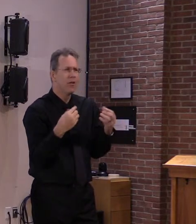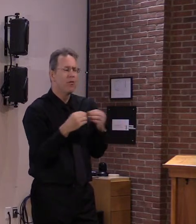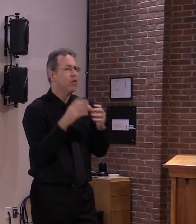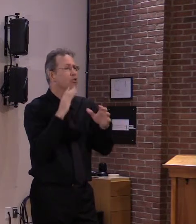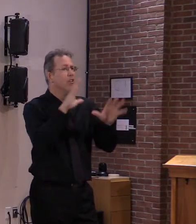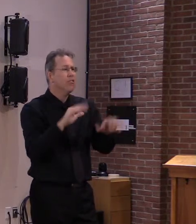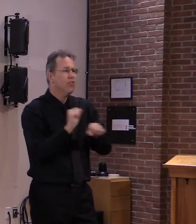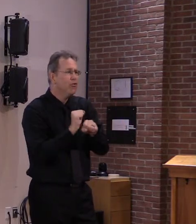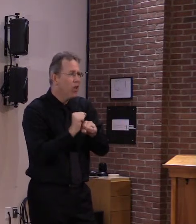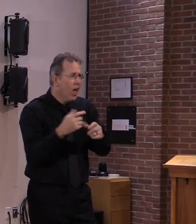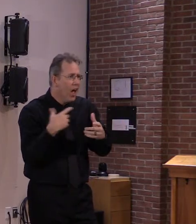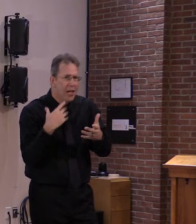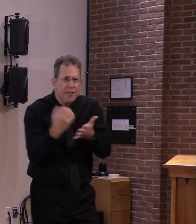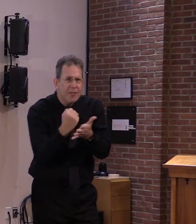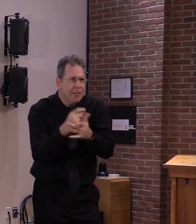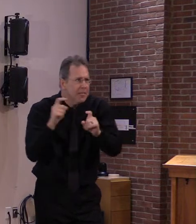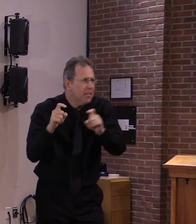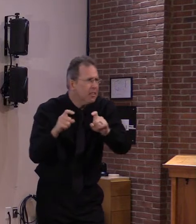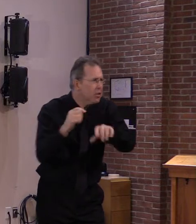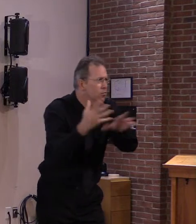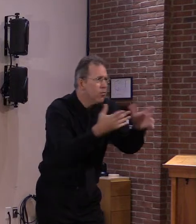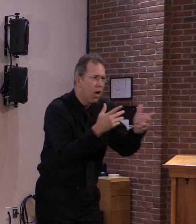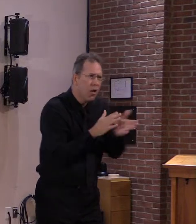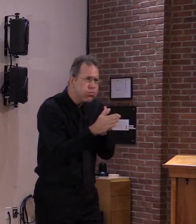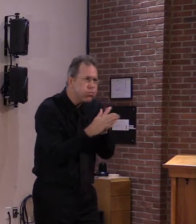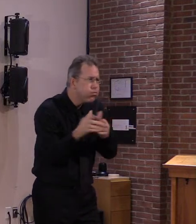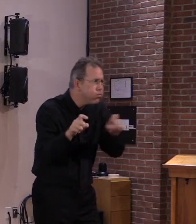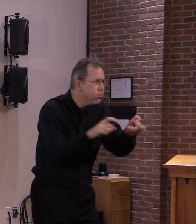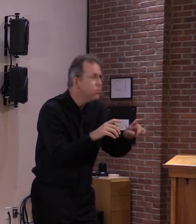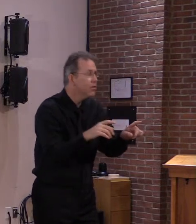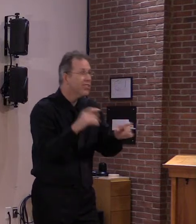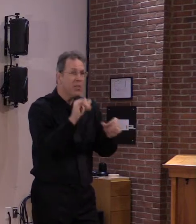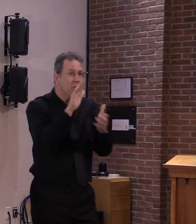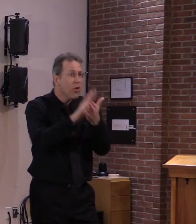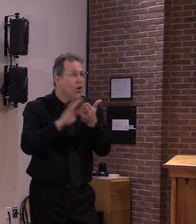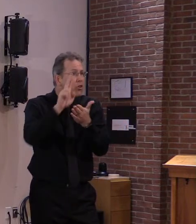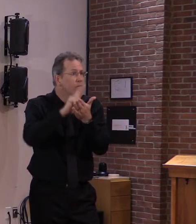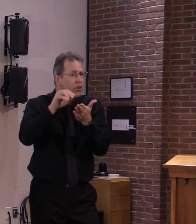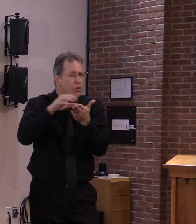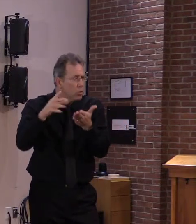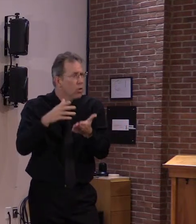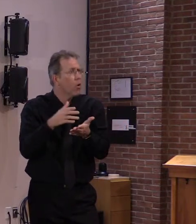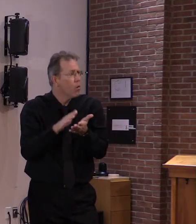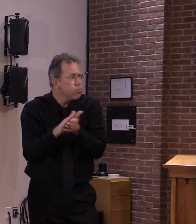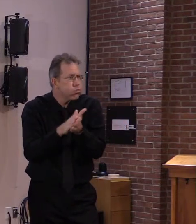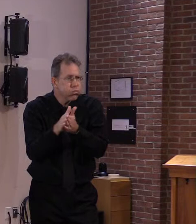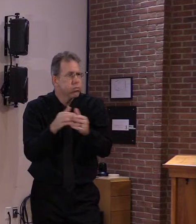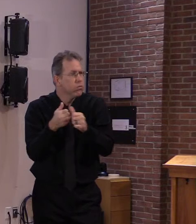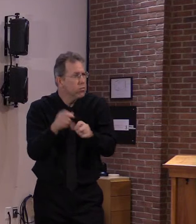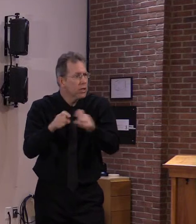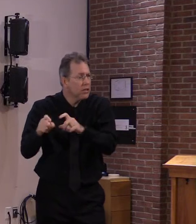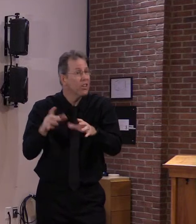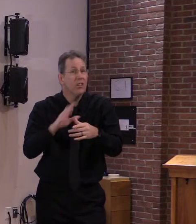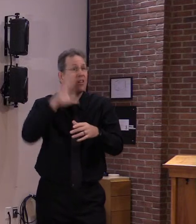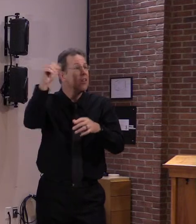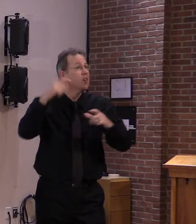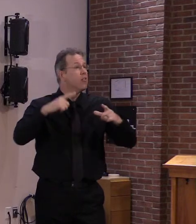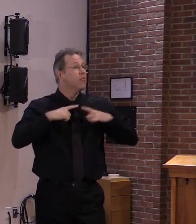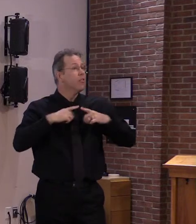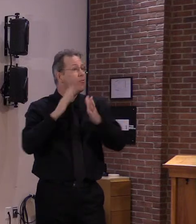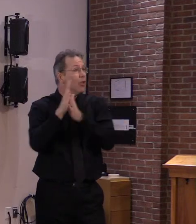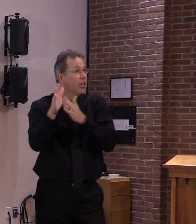findings of issues that relate to health and safety that have been followed up on with businesses, primarily focusing again on lodging